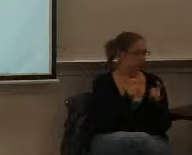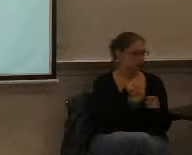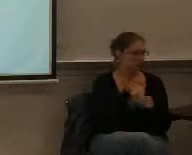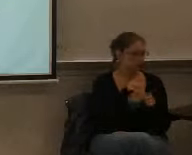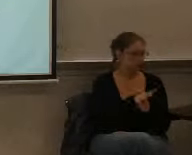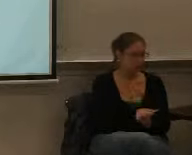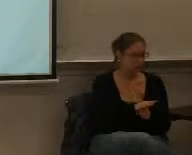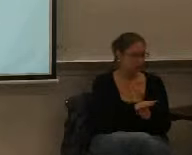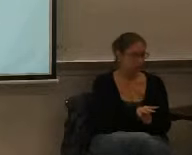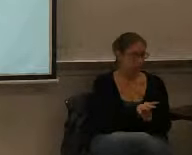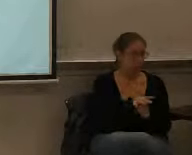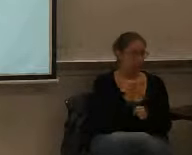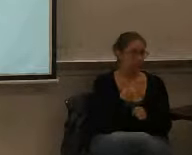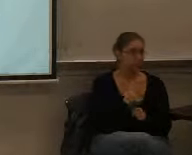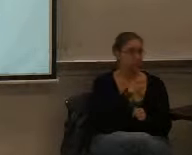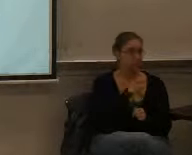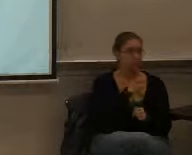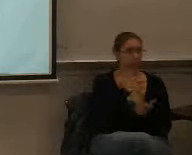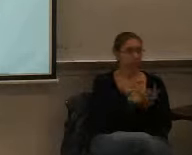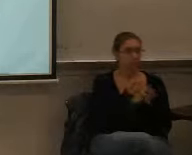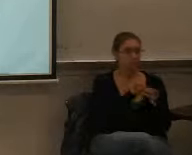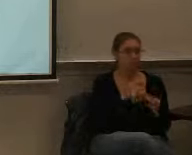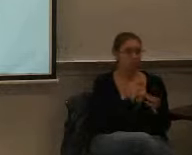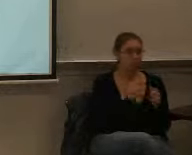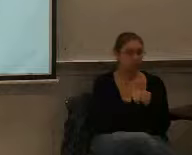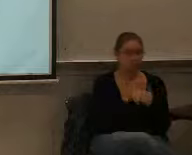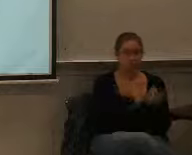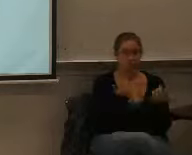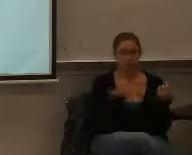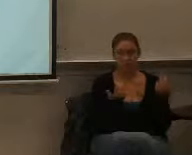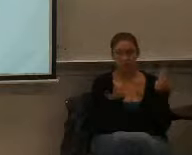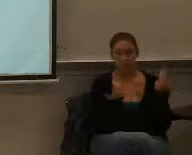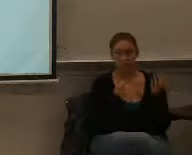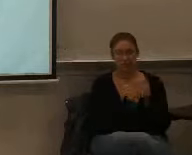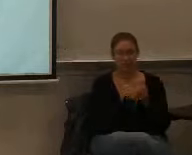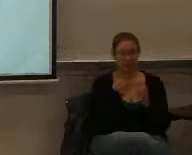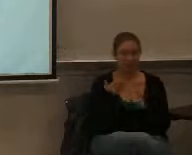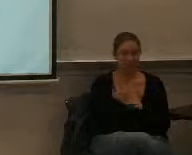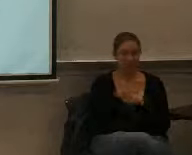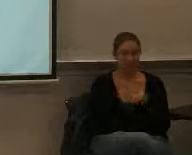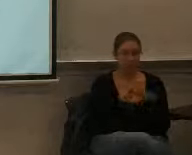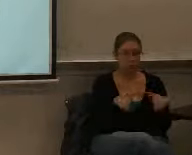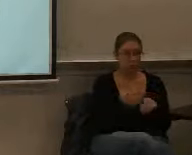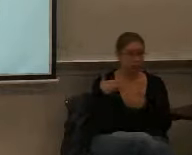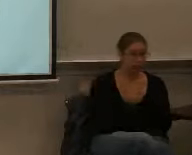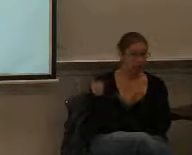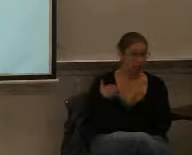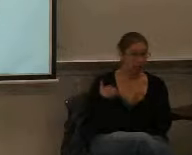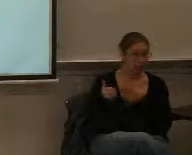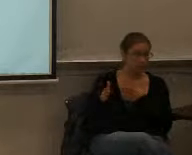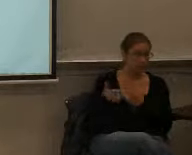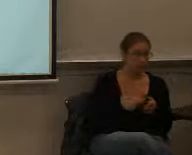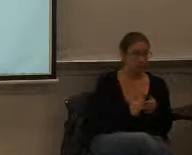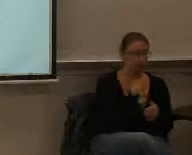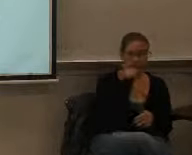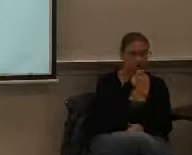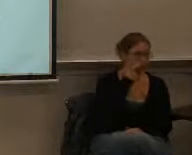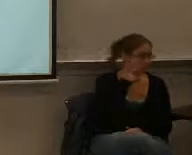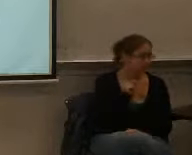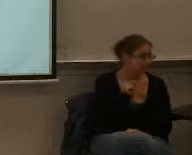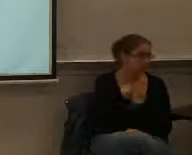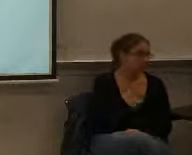in pressure. And these might be related to, say, a fish swimming nearby, that they don't have to actually see